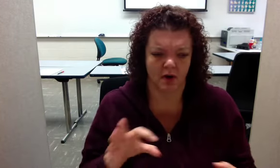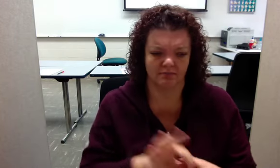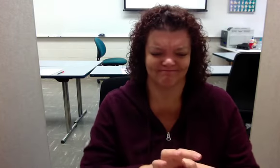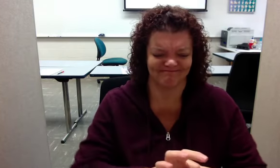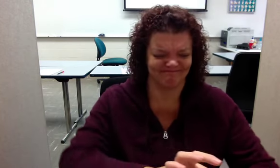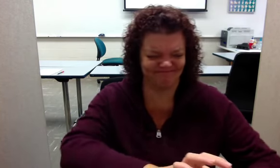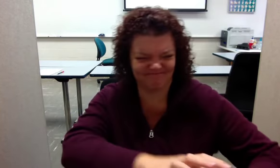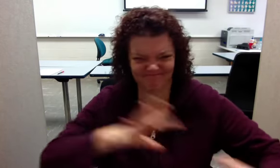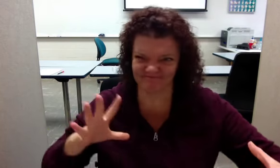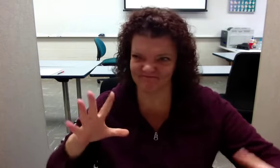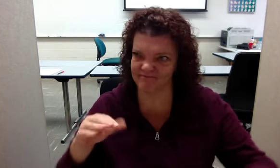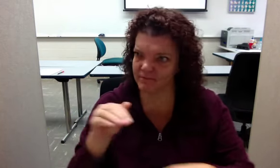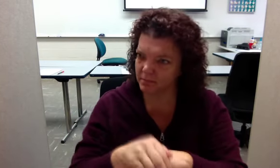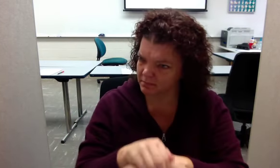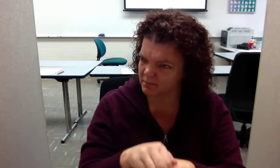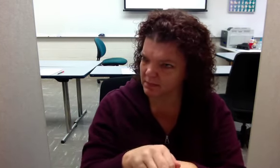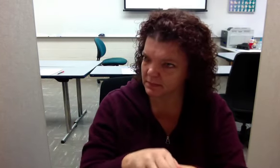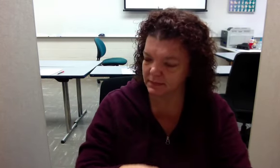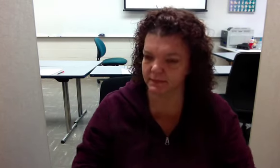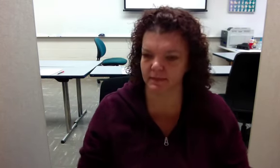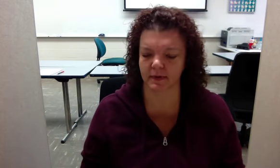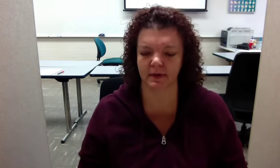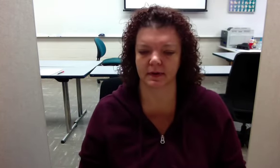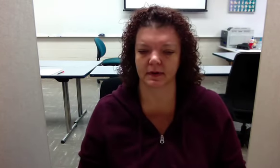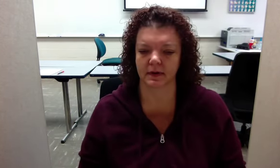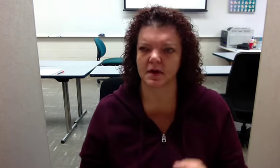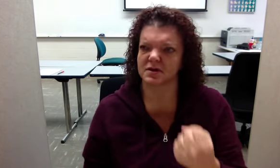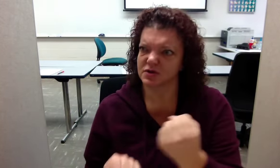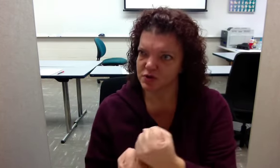supported the colony.